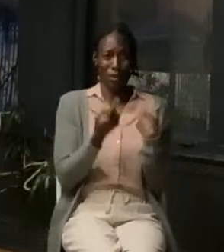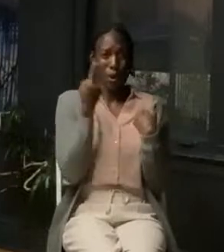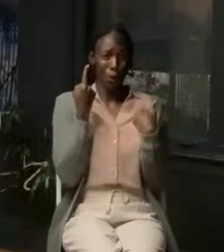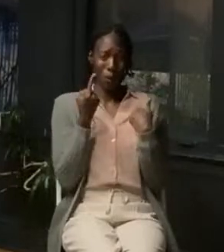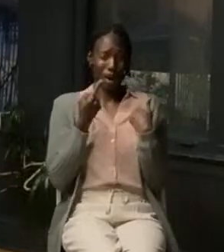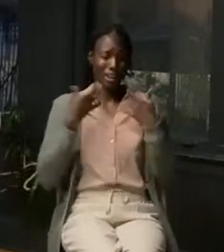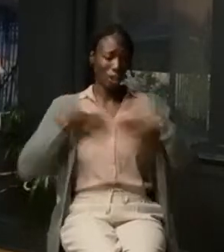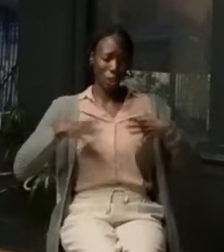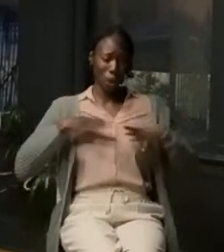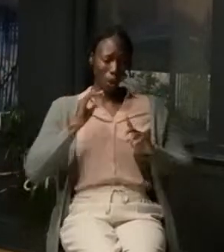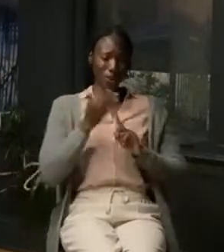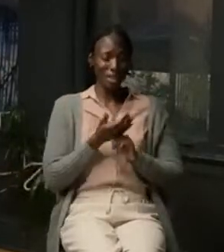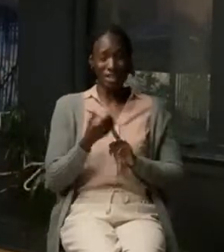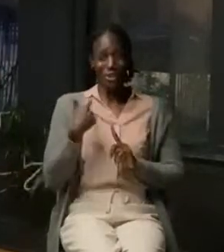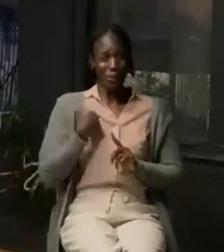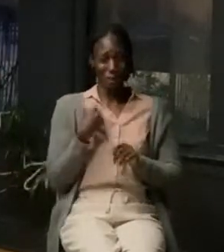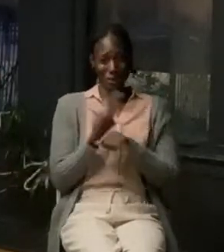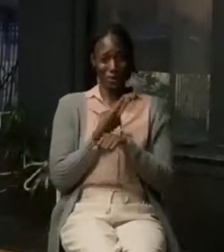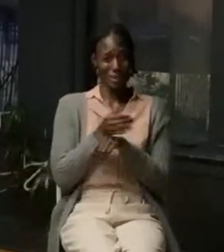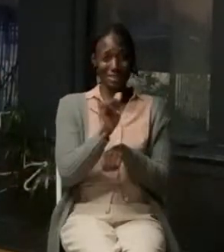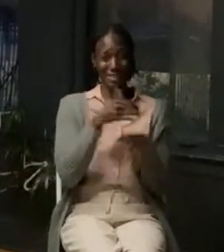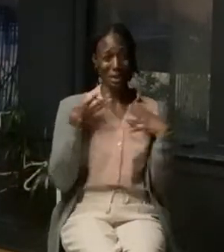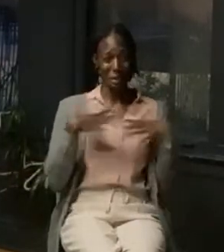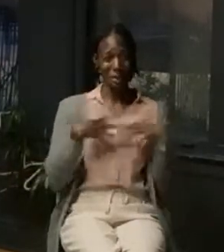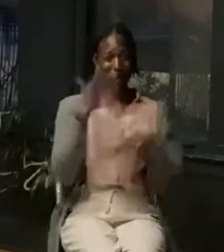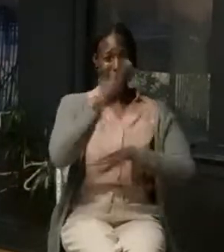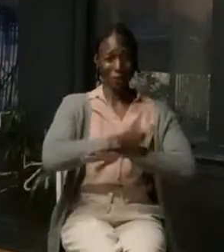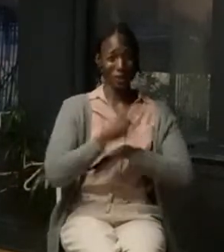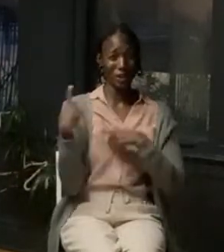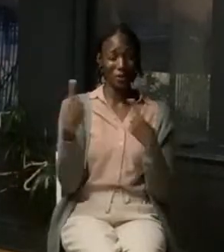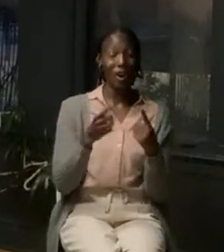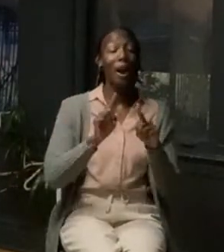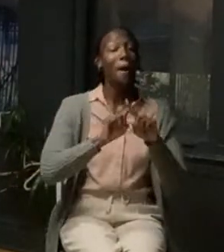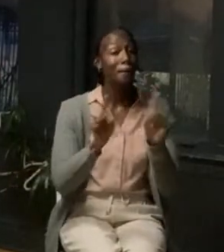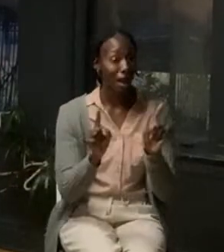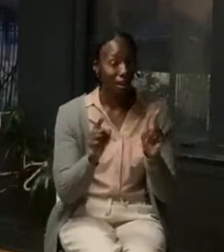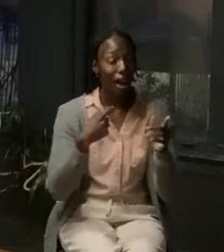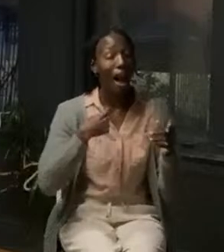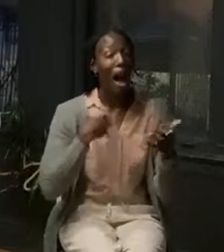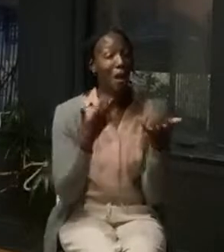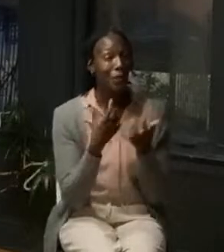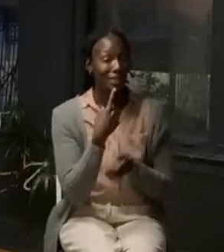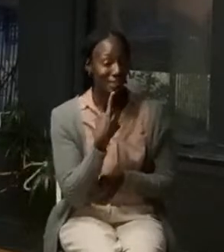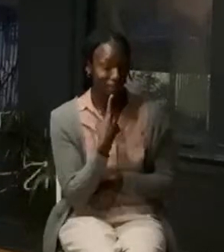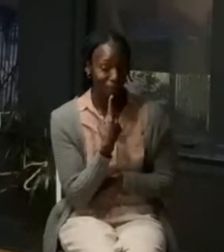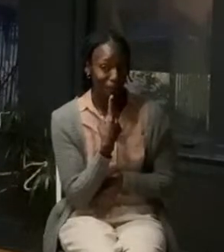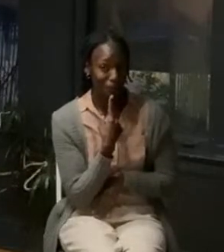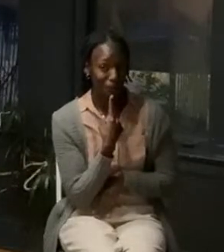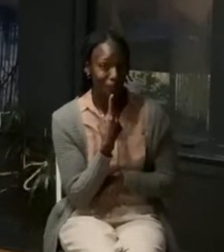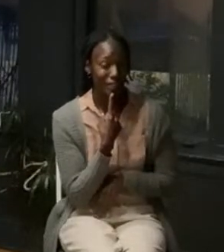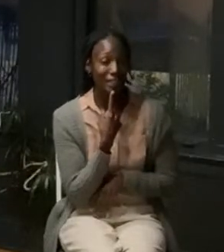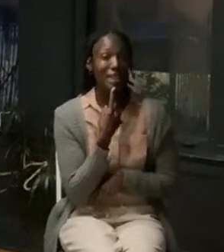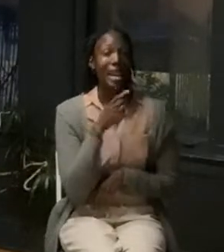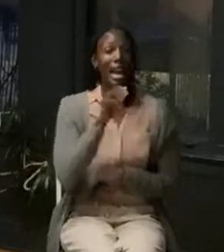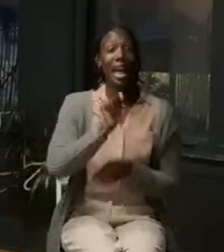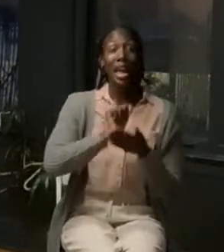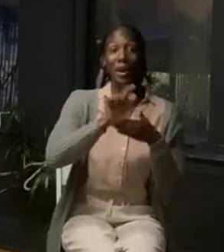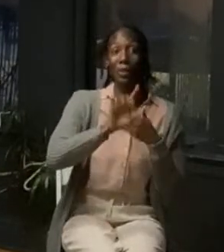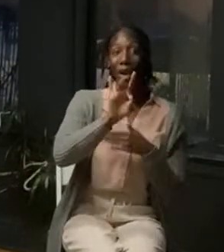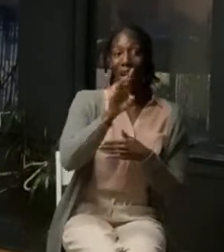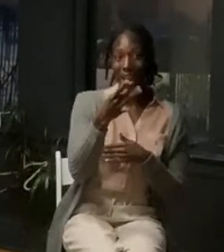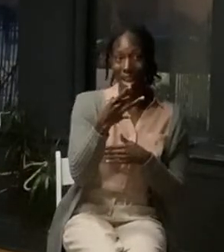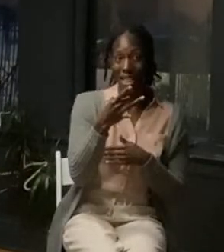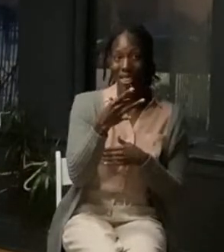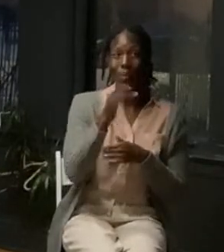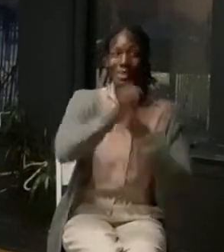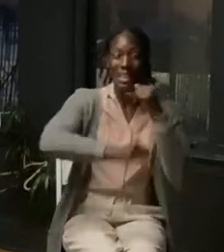thing for 3 days on. But I do want to say that the 8th of April was